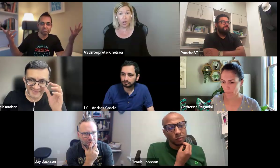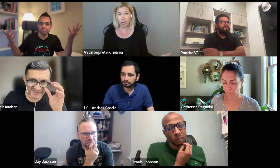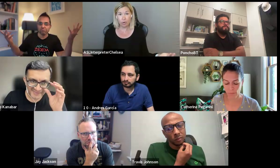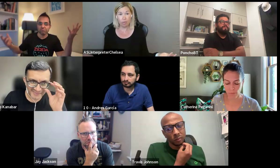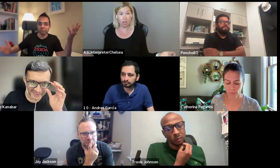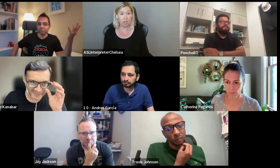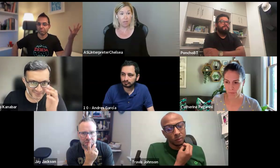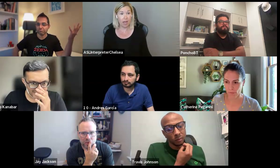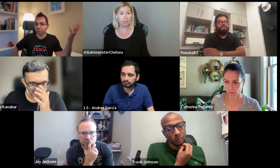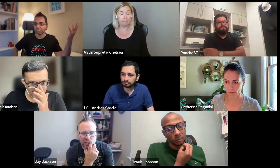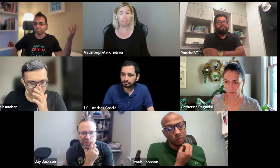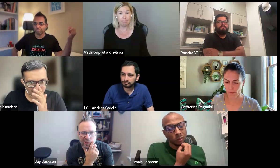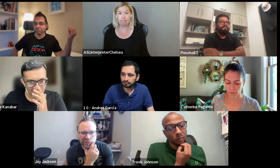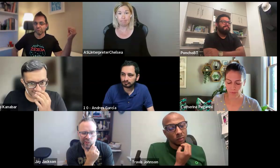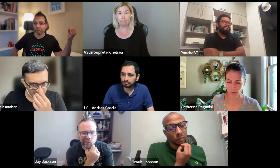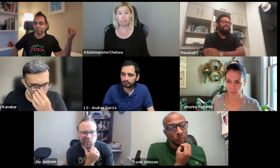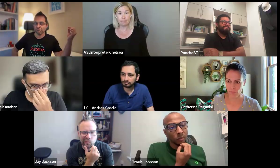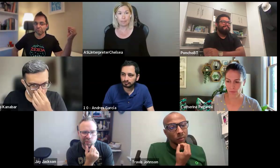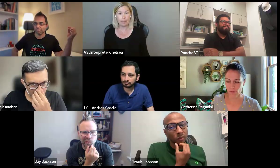what are your thoughts on that?